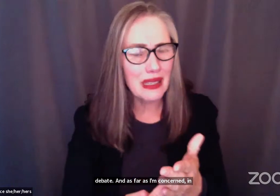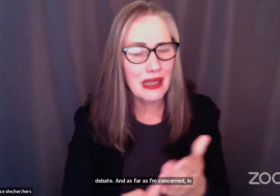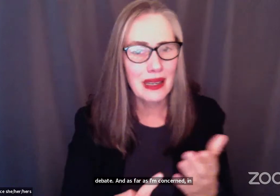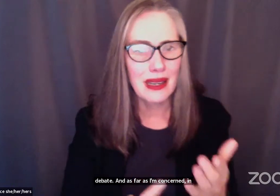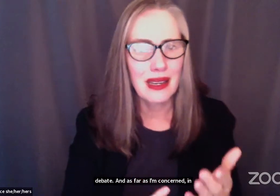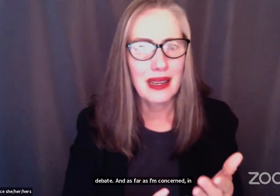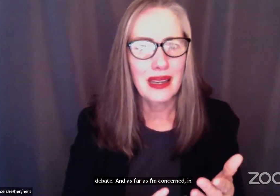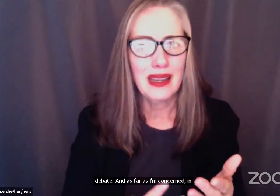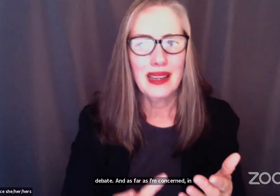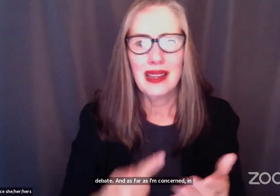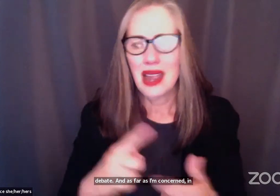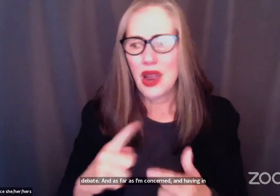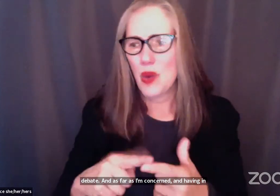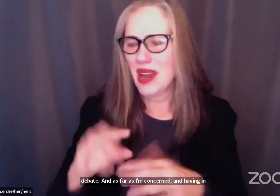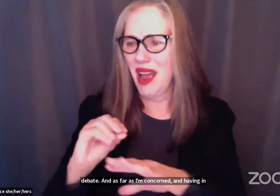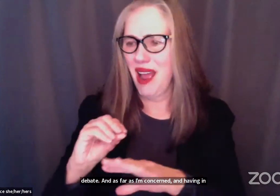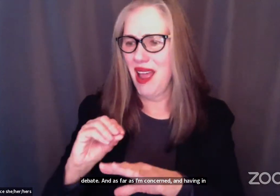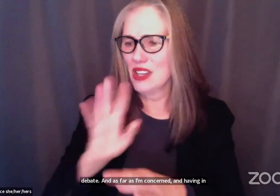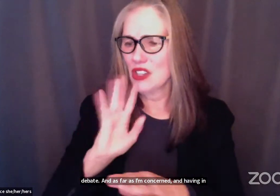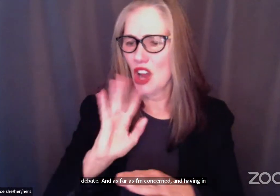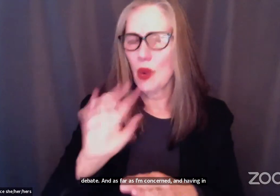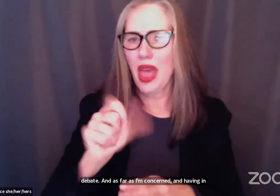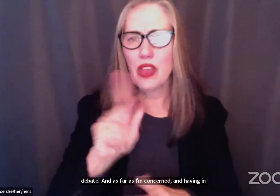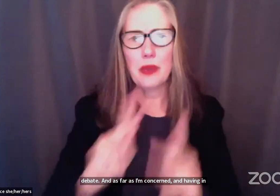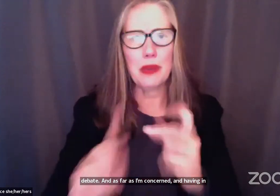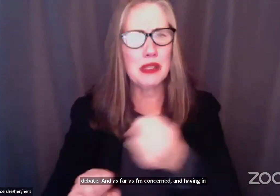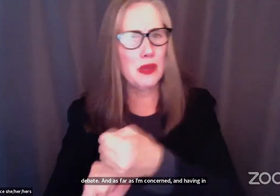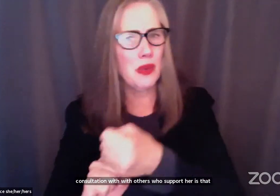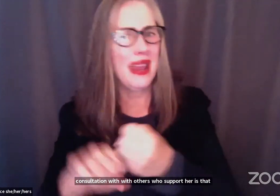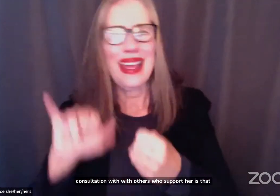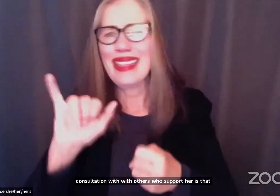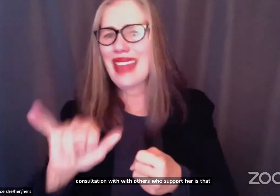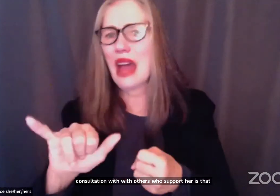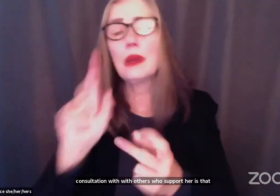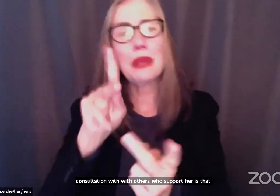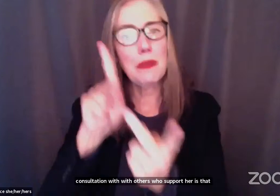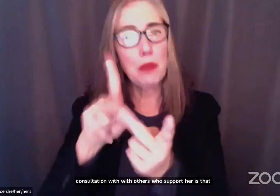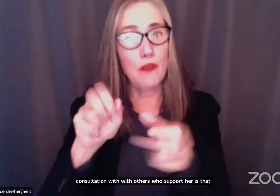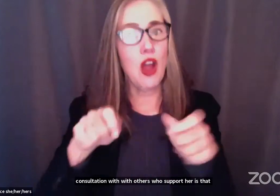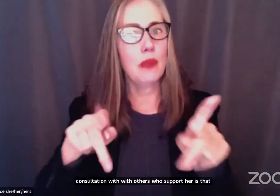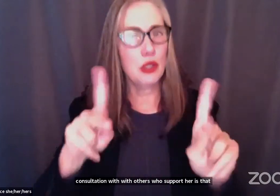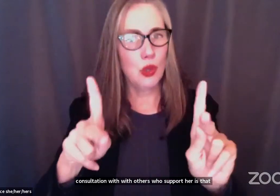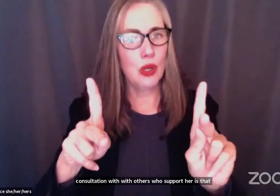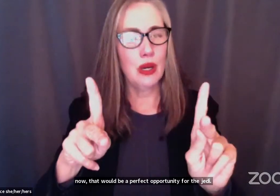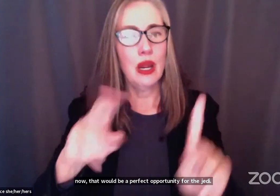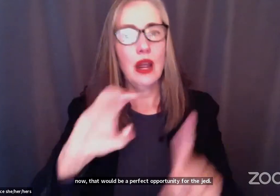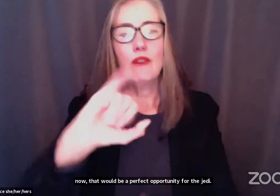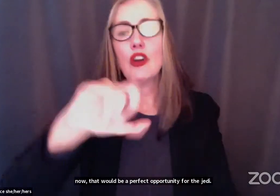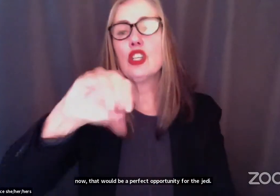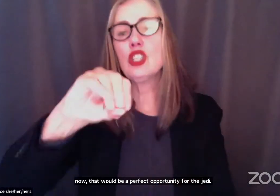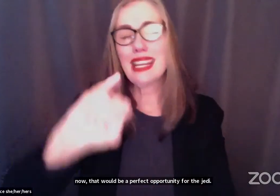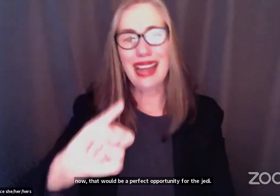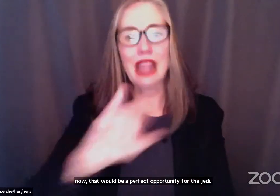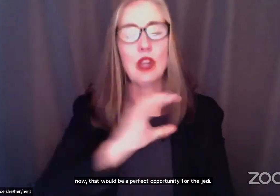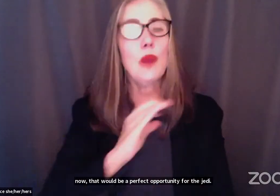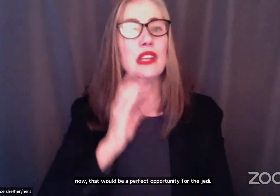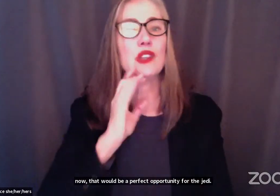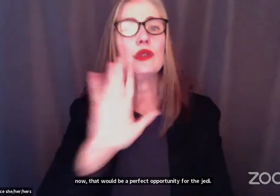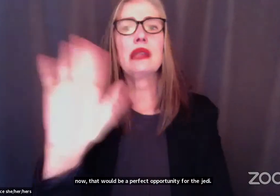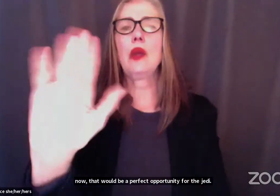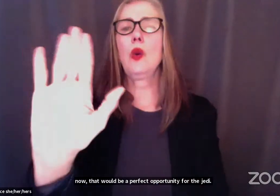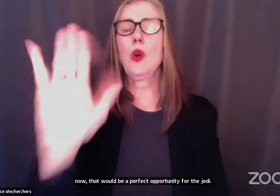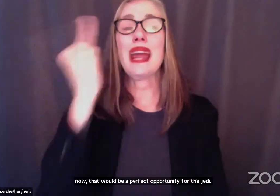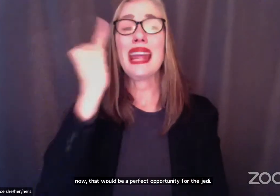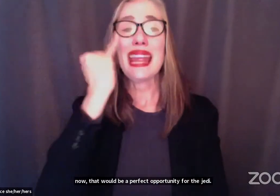in consultation with others who support her, is that would be a perfect opportunity for the JEDI committee to say, if